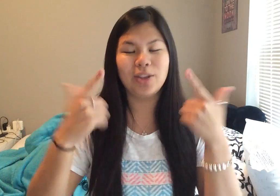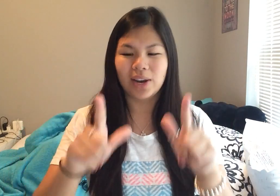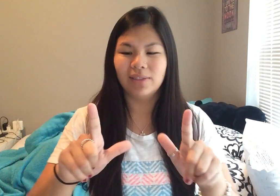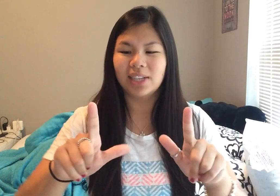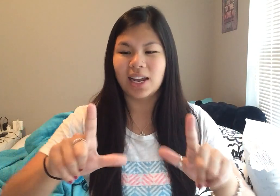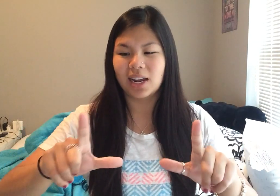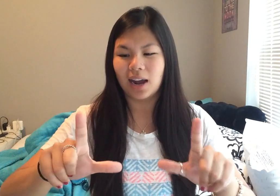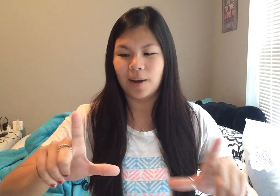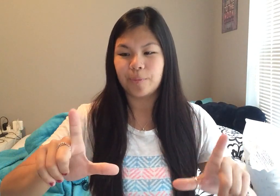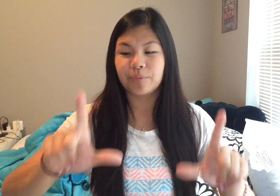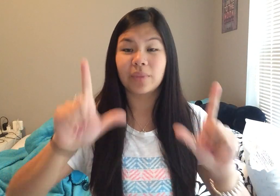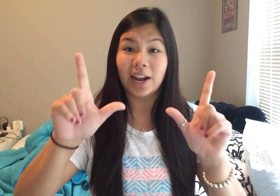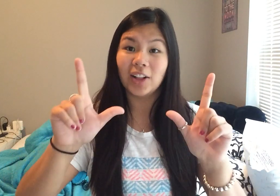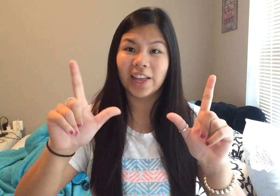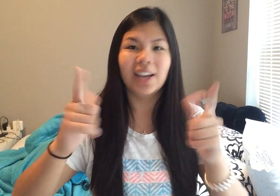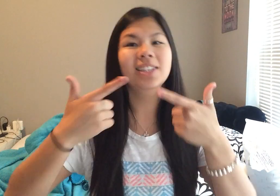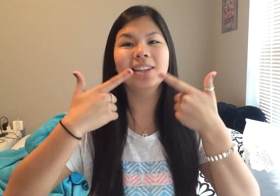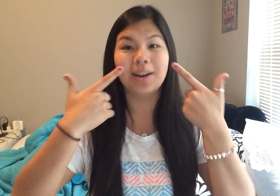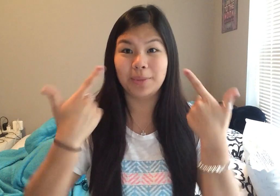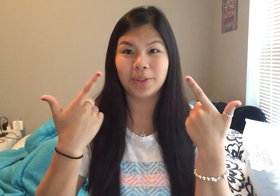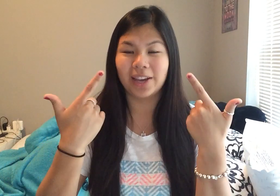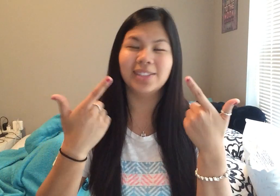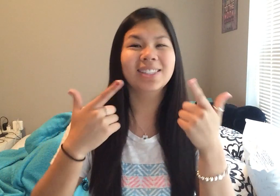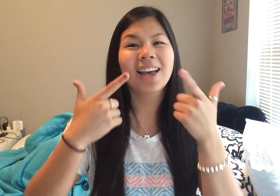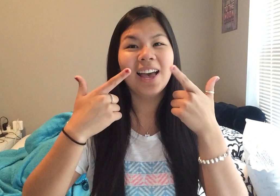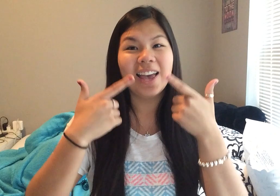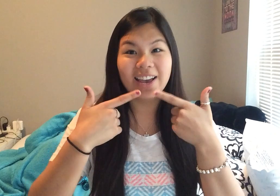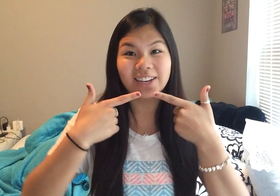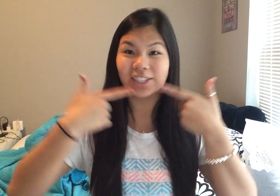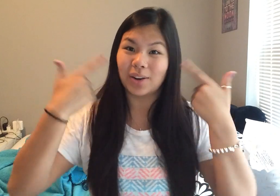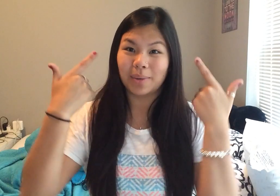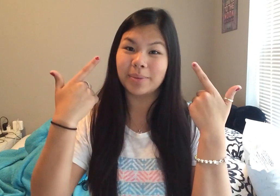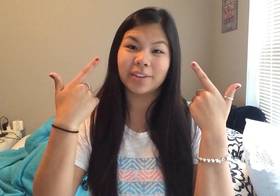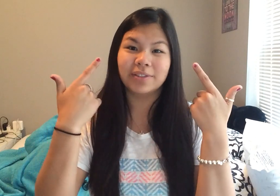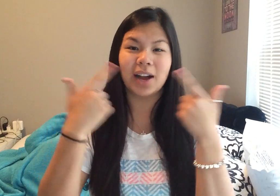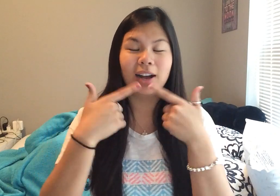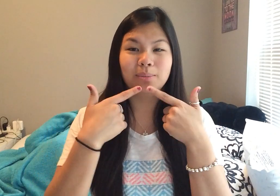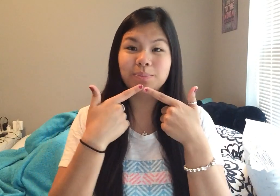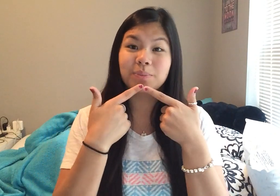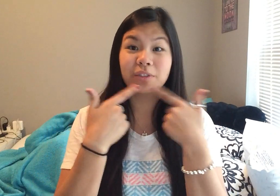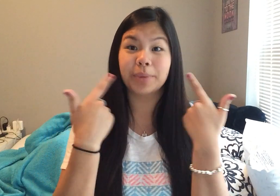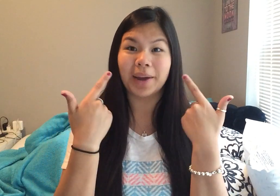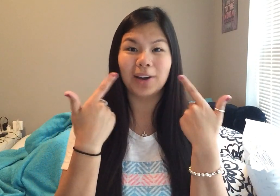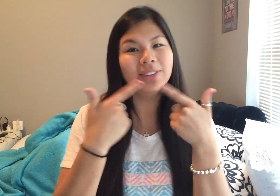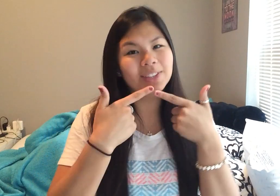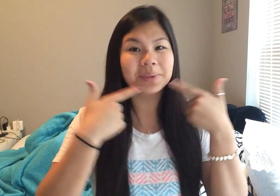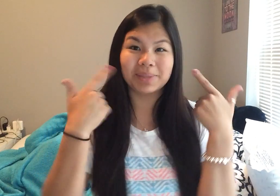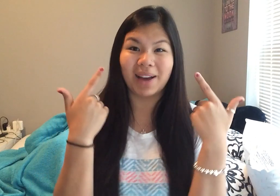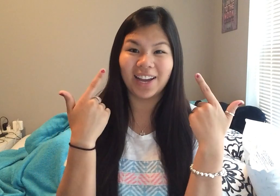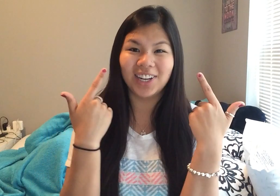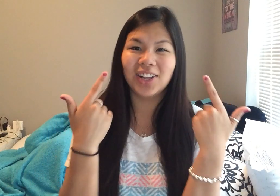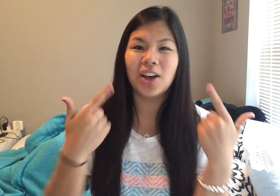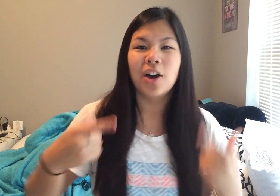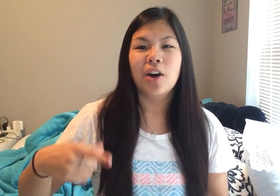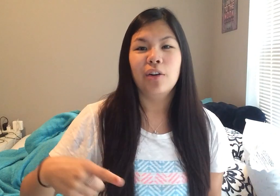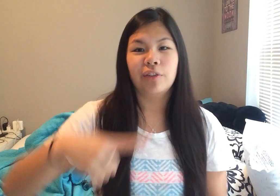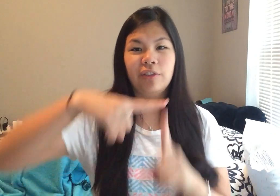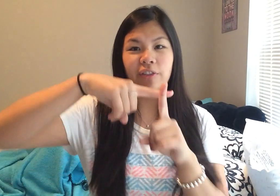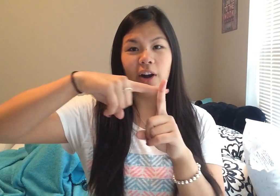you kind of take an L hand on both hands and go up from your mouth. So smile